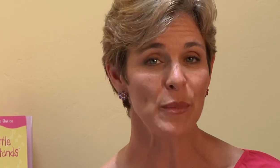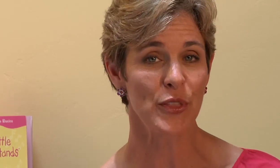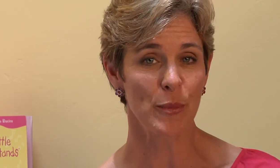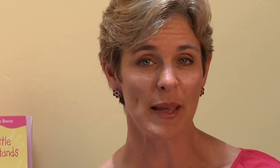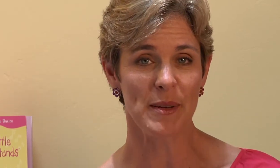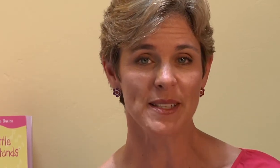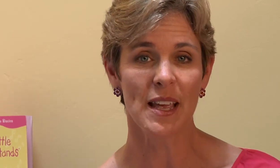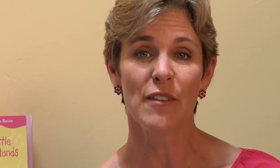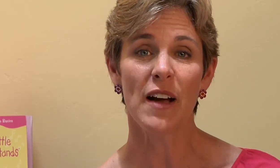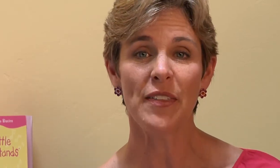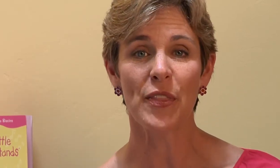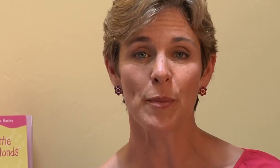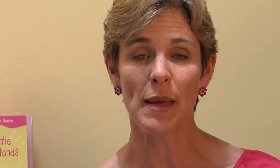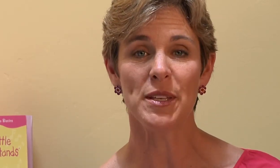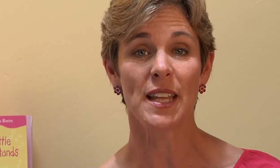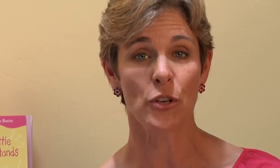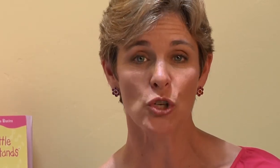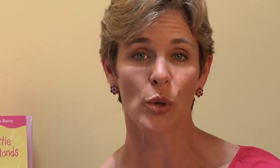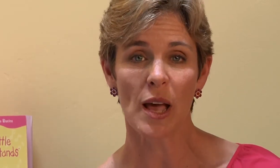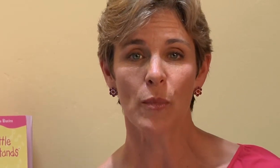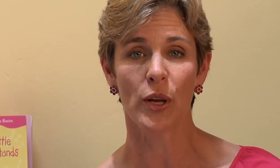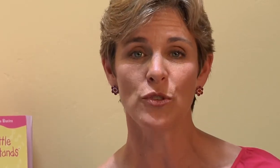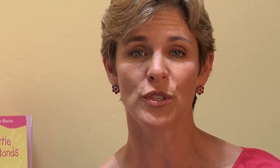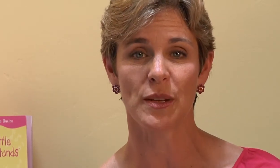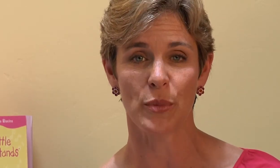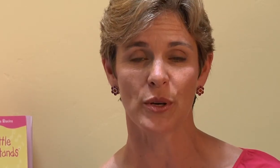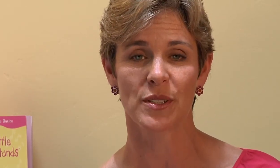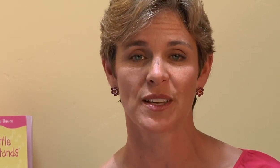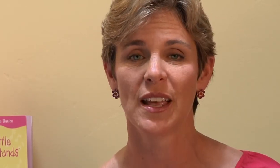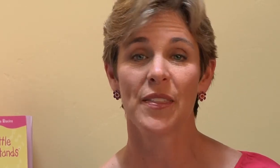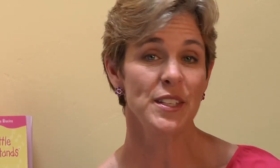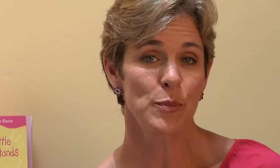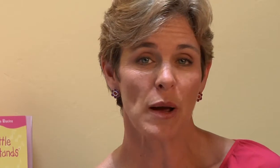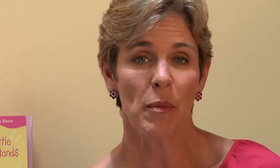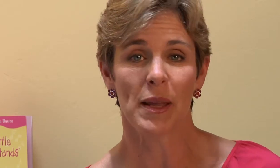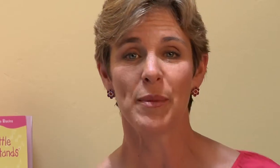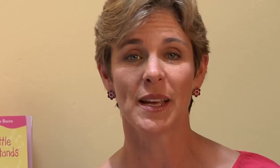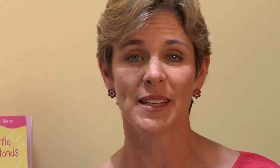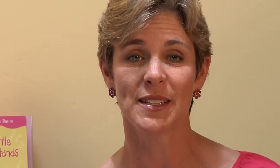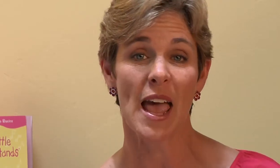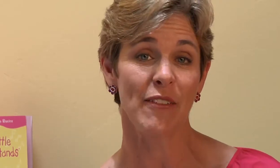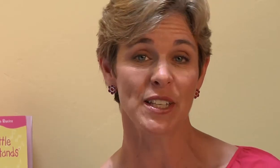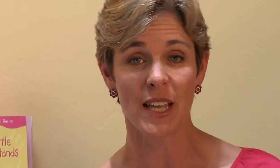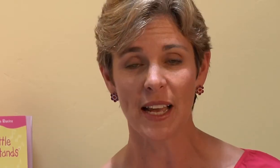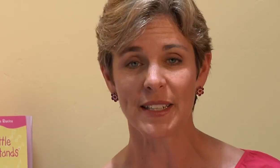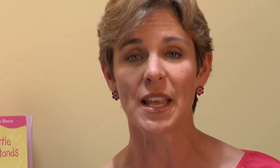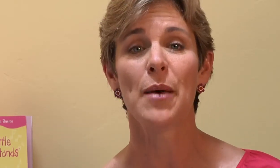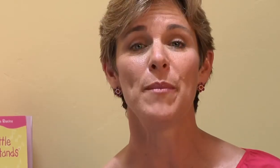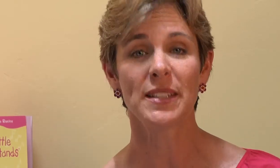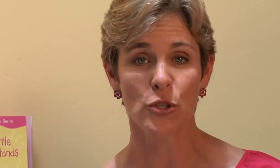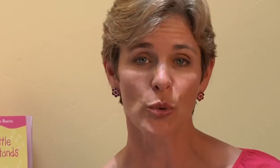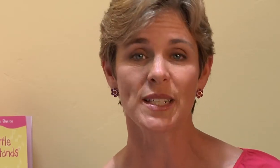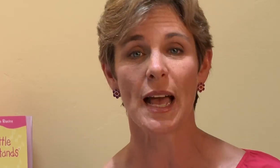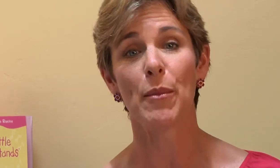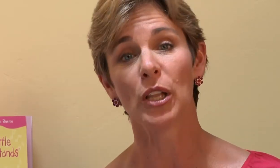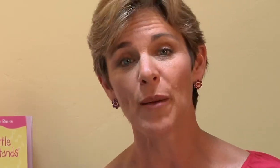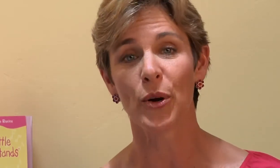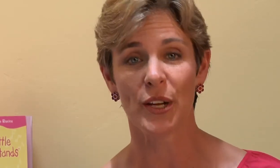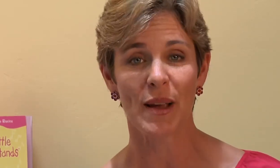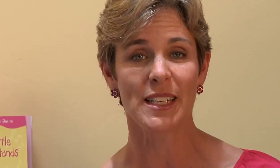with their babies find that their babies tend to show a lot more interest in books. This is probably because having signs makes a story time a lot more interactive